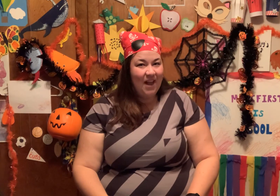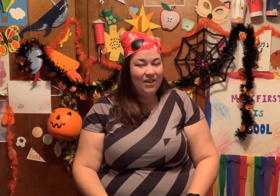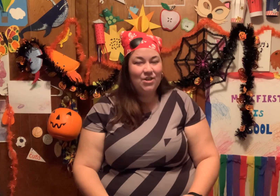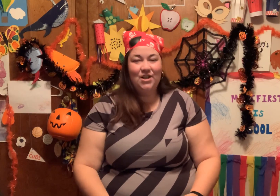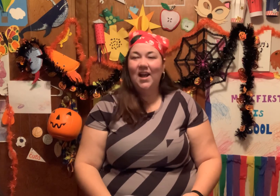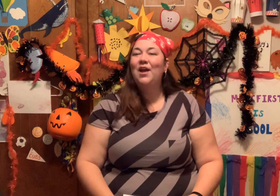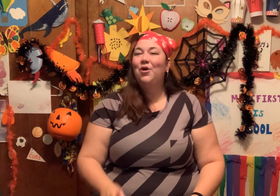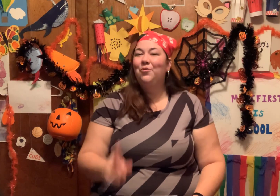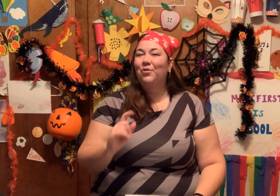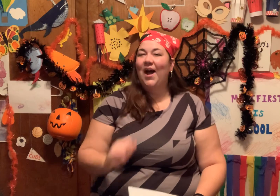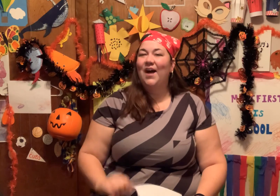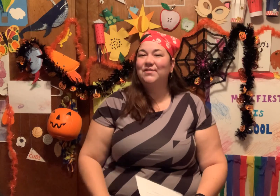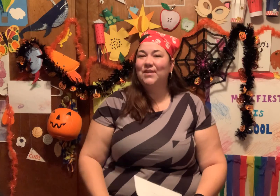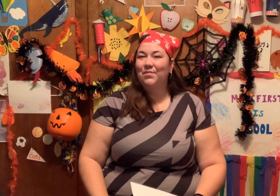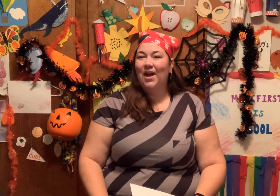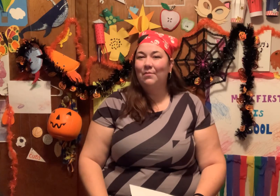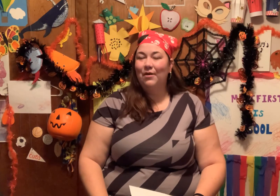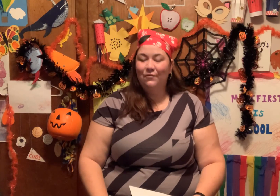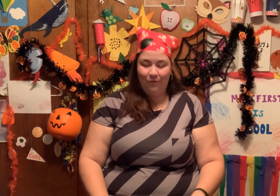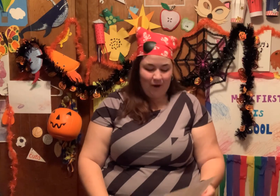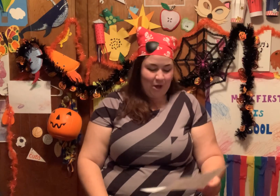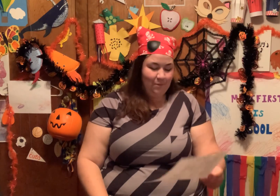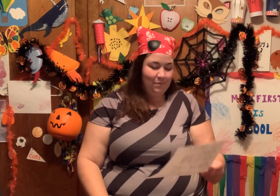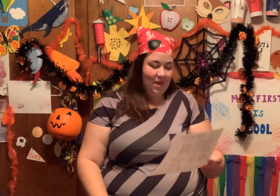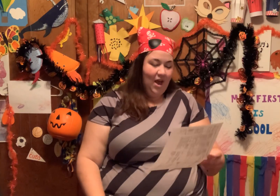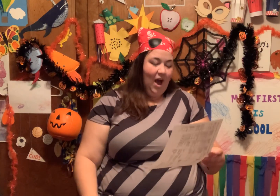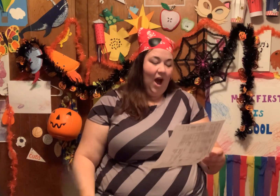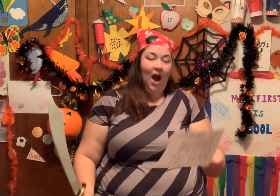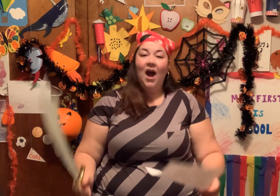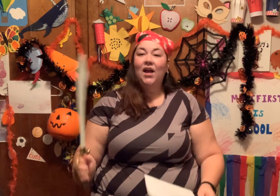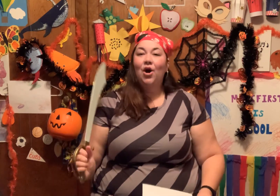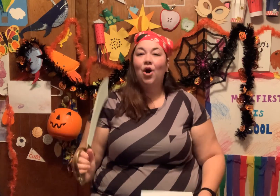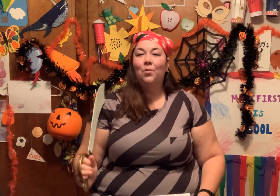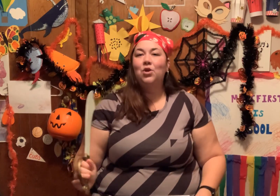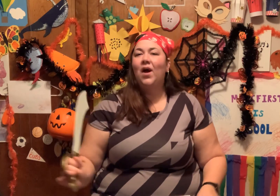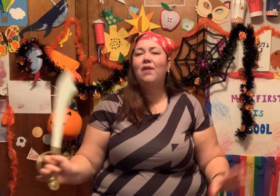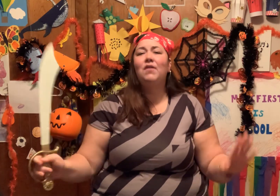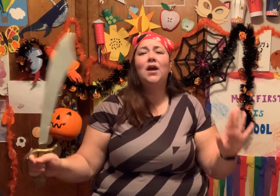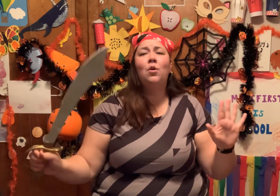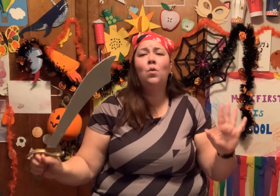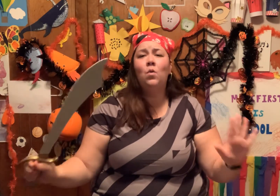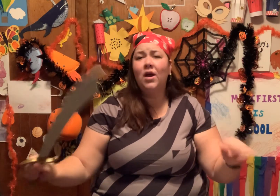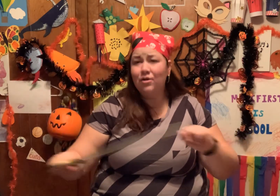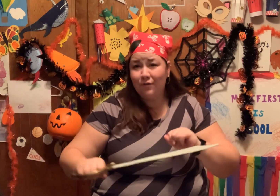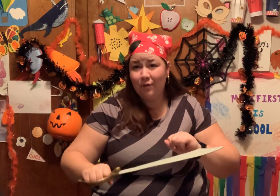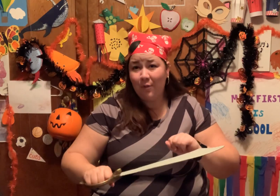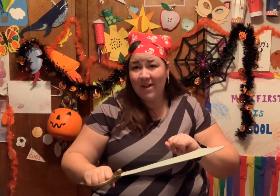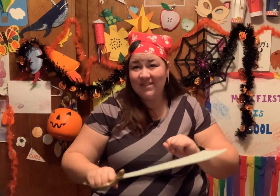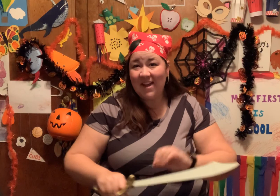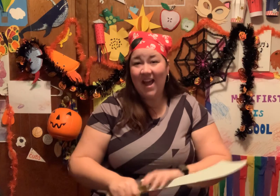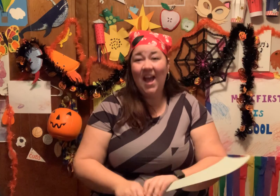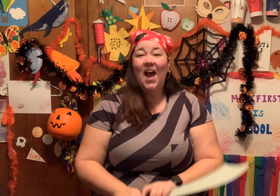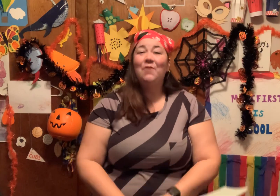challenge today, we'll have something up for you. I hope you have a wonderful Wednesday, and we